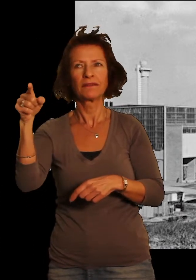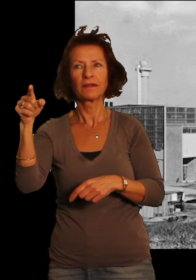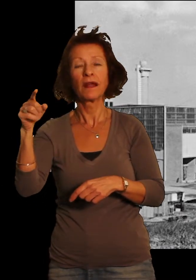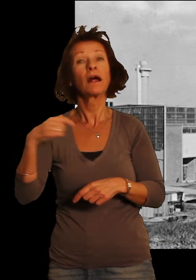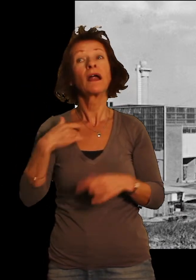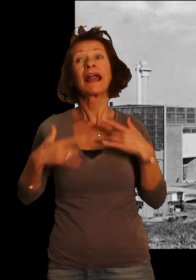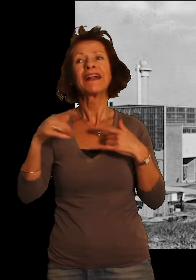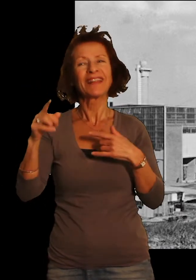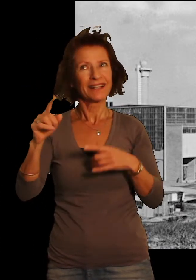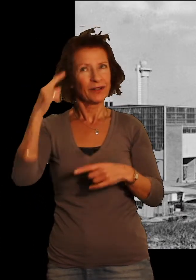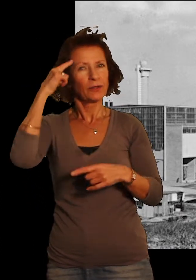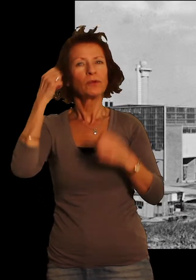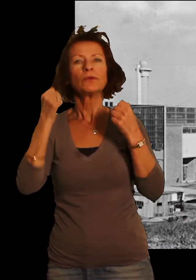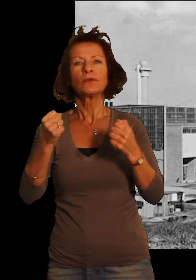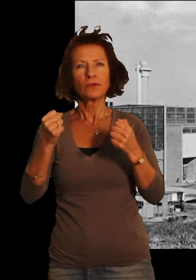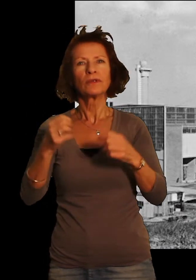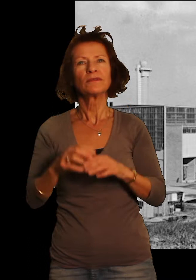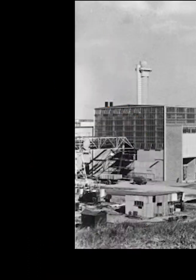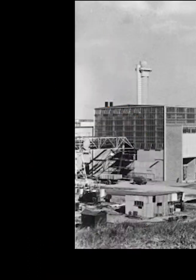at Sellafield in Cumberland.